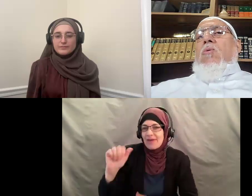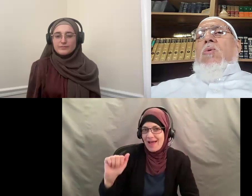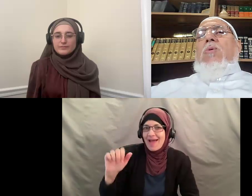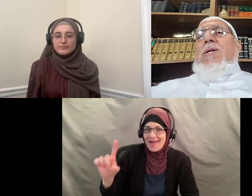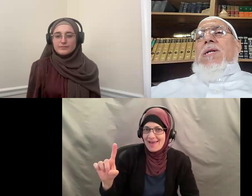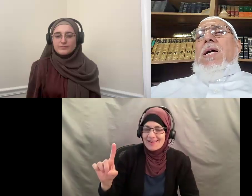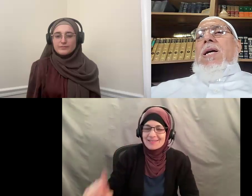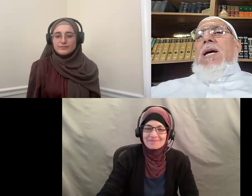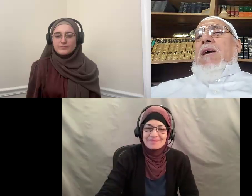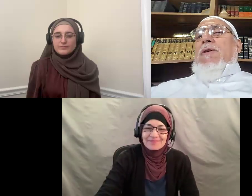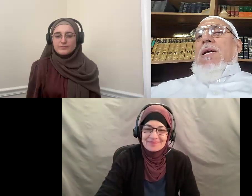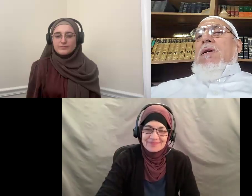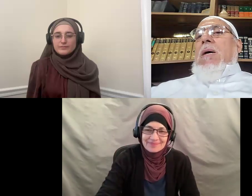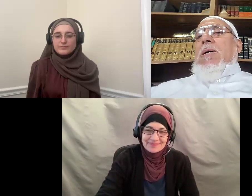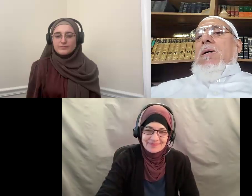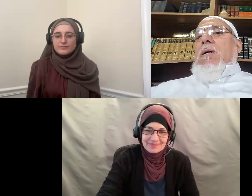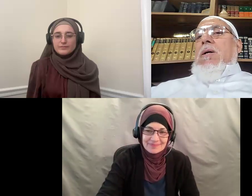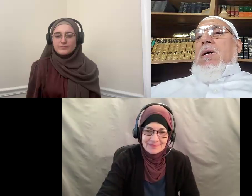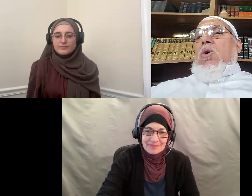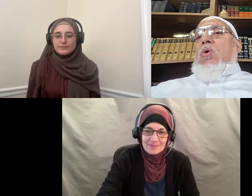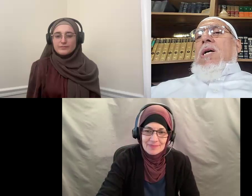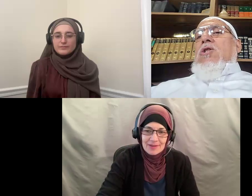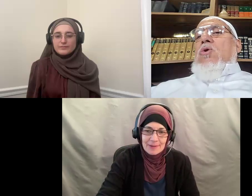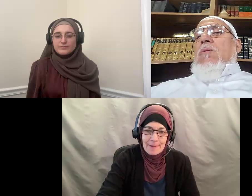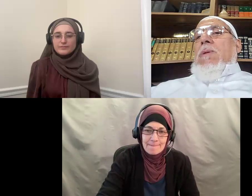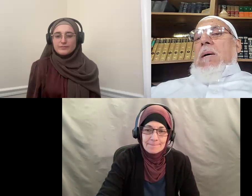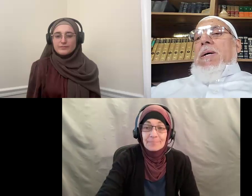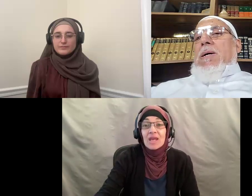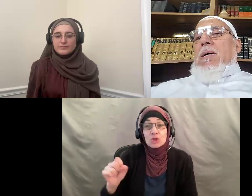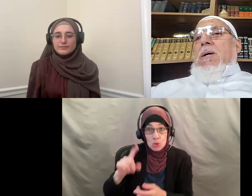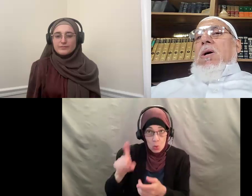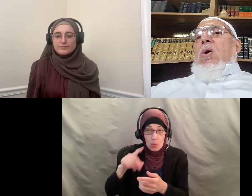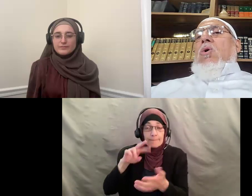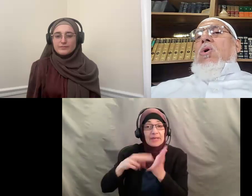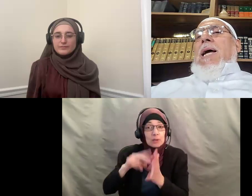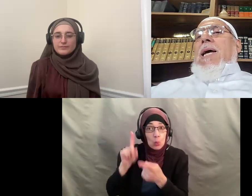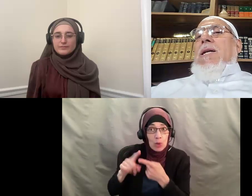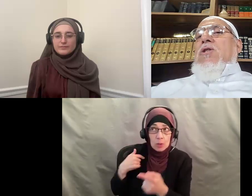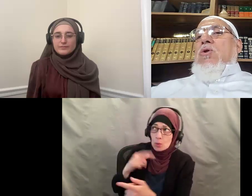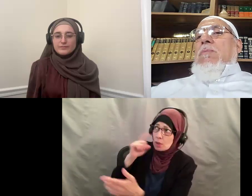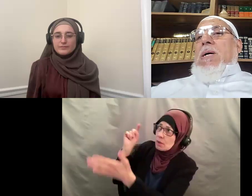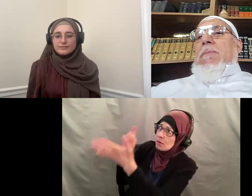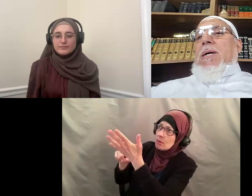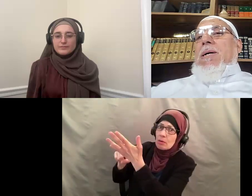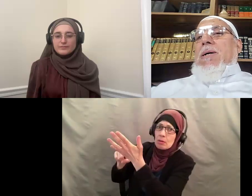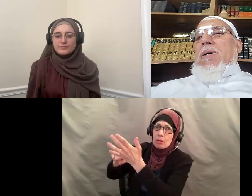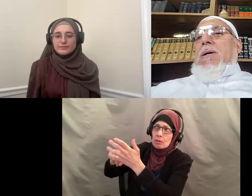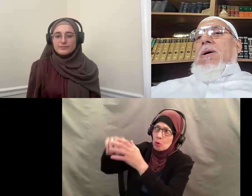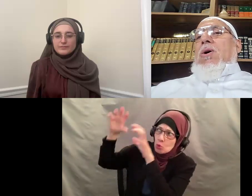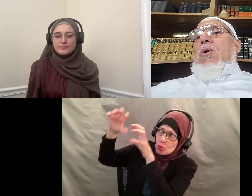So when we see heavy rain coming, or a storm coming, or a hailstorm